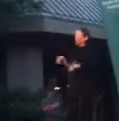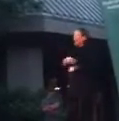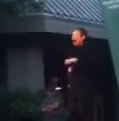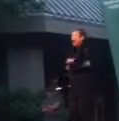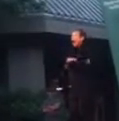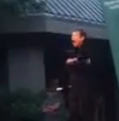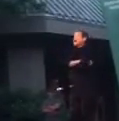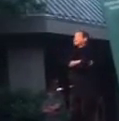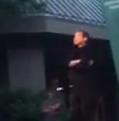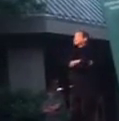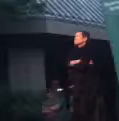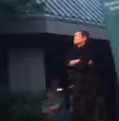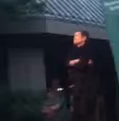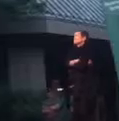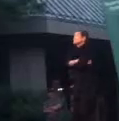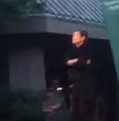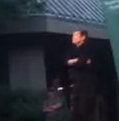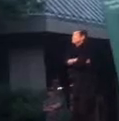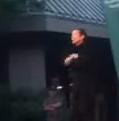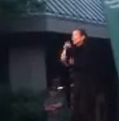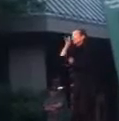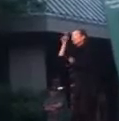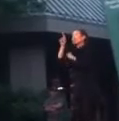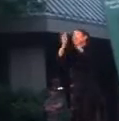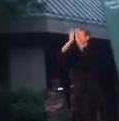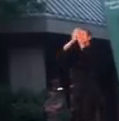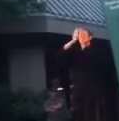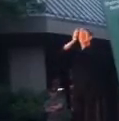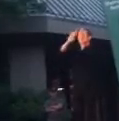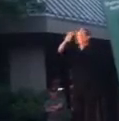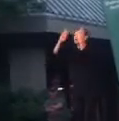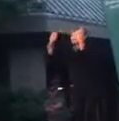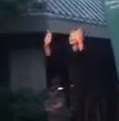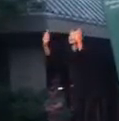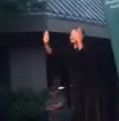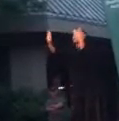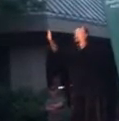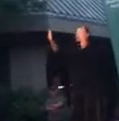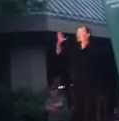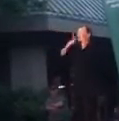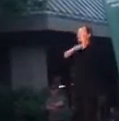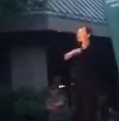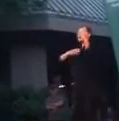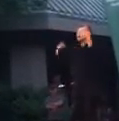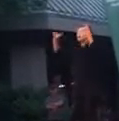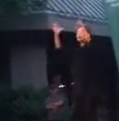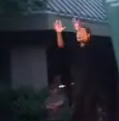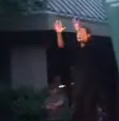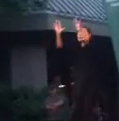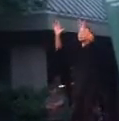but no, can't think about that. And then he noticed all those